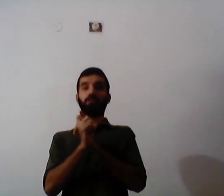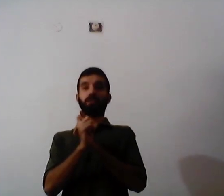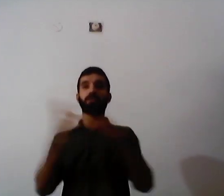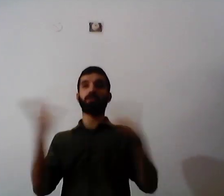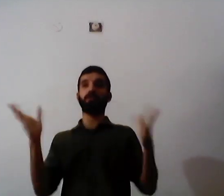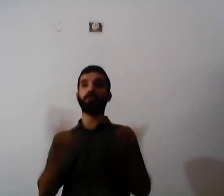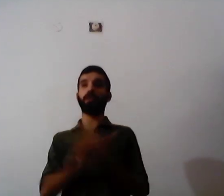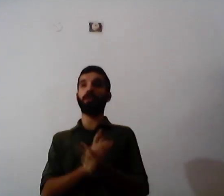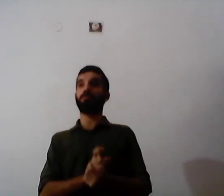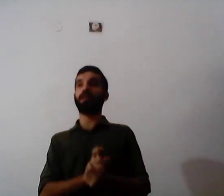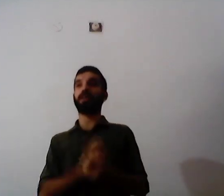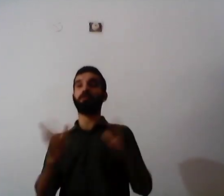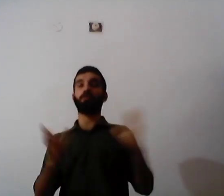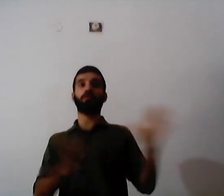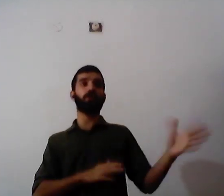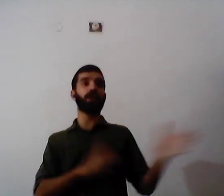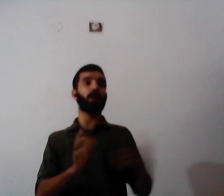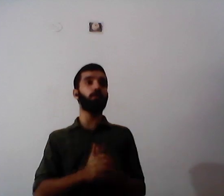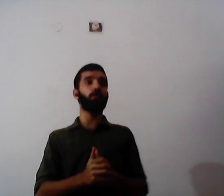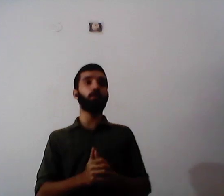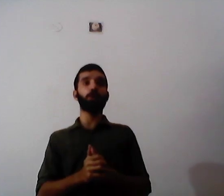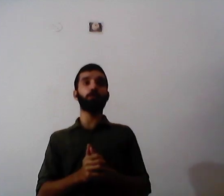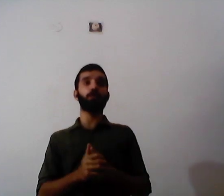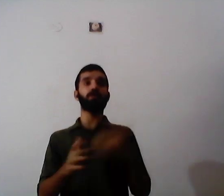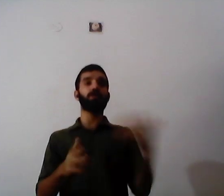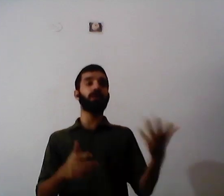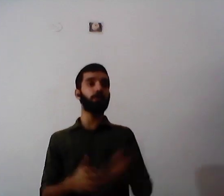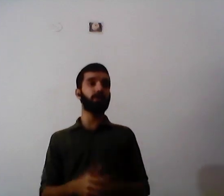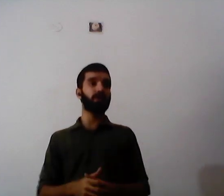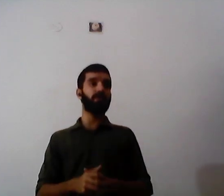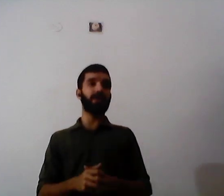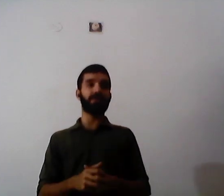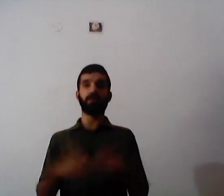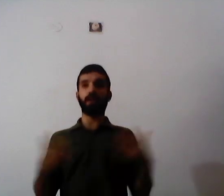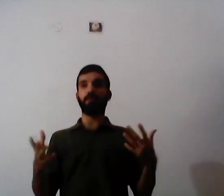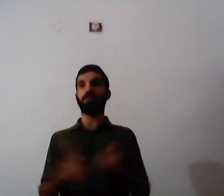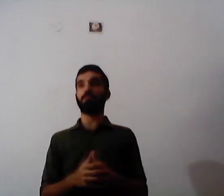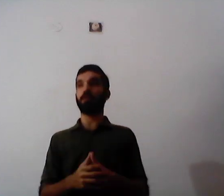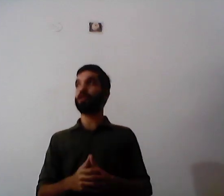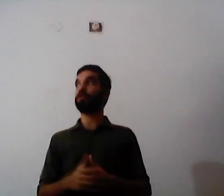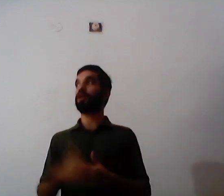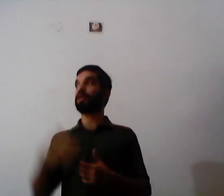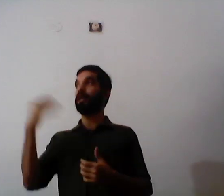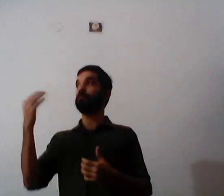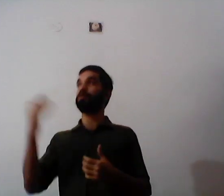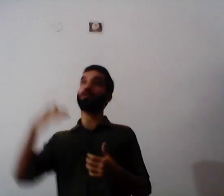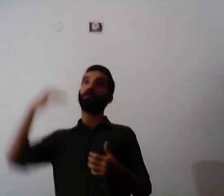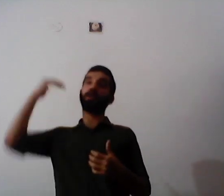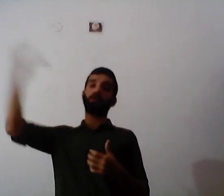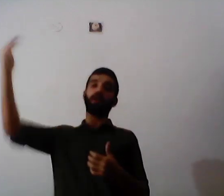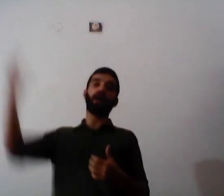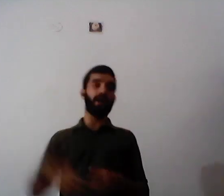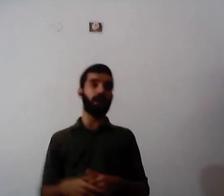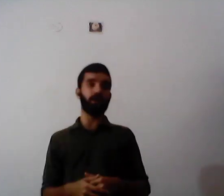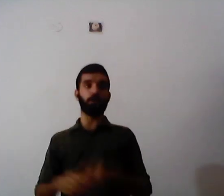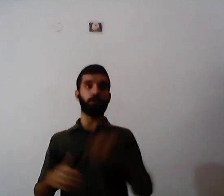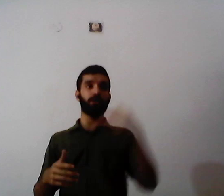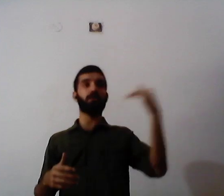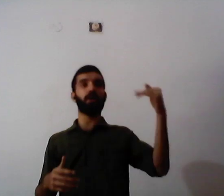just think of like for now you consider yourself as a traveler. Okay, you are going to a high altitude. You